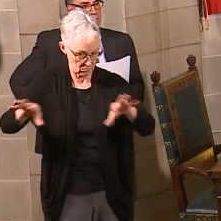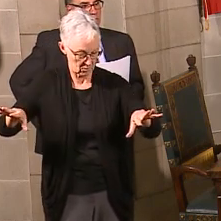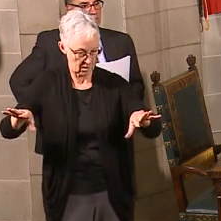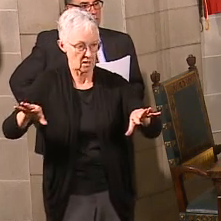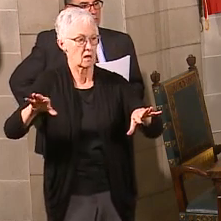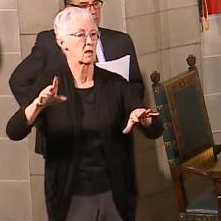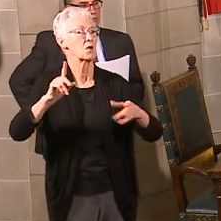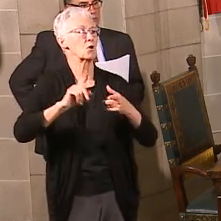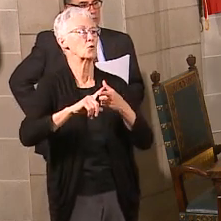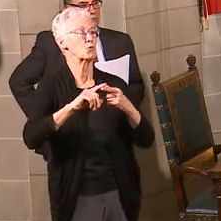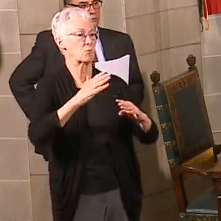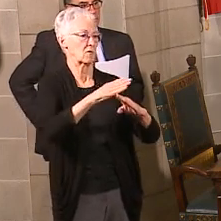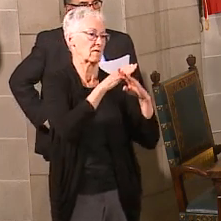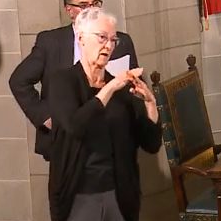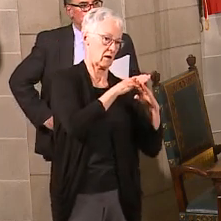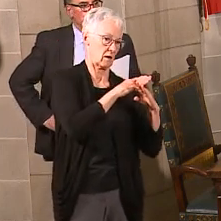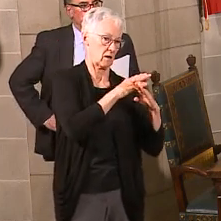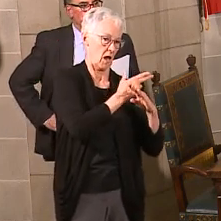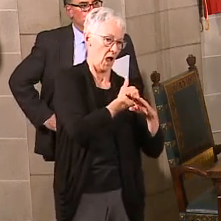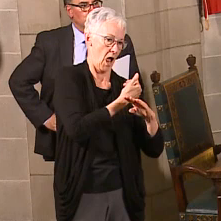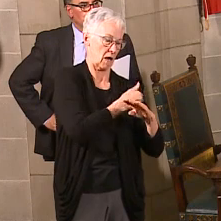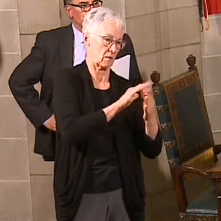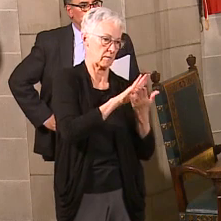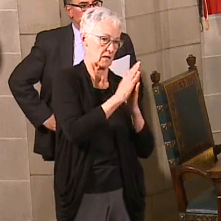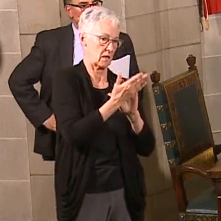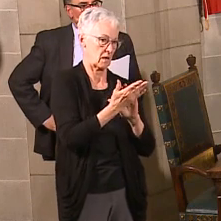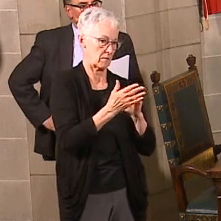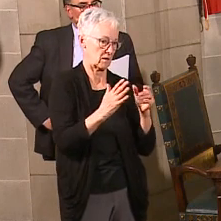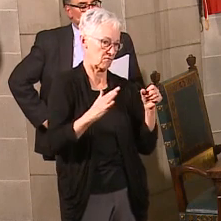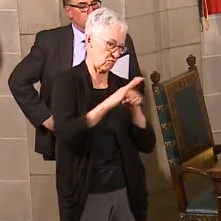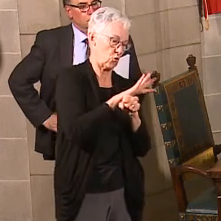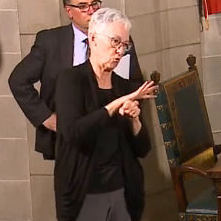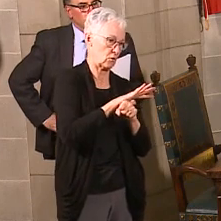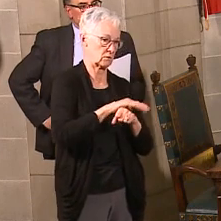goal. Also from Henry Cordes, the Omaha World Herald,